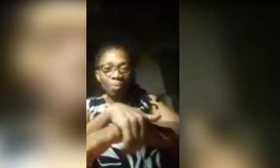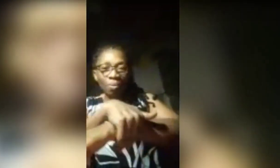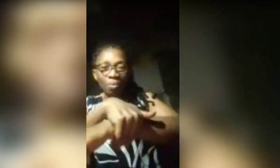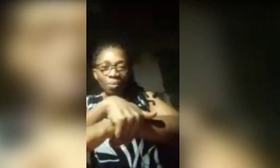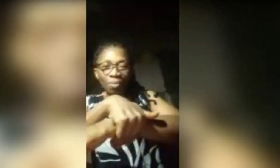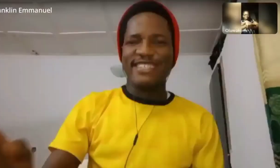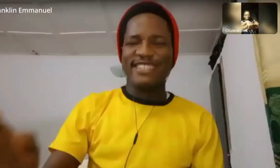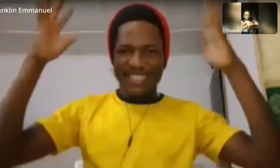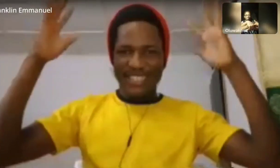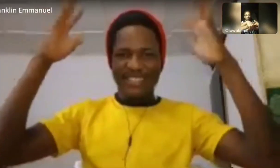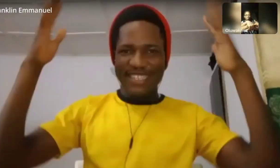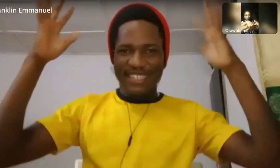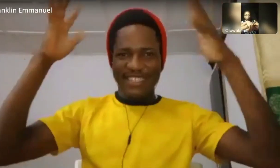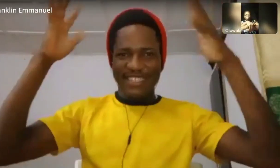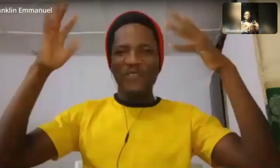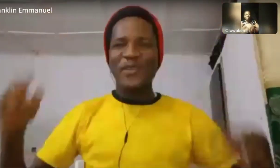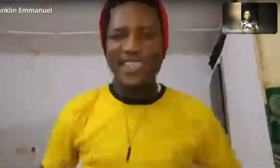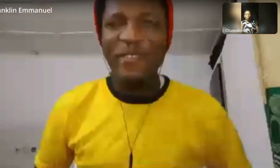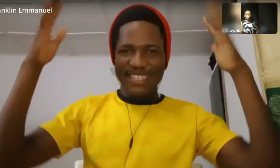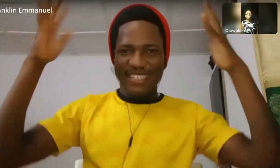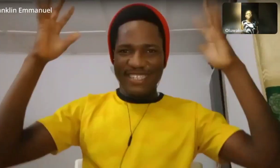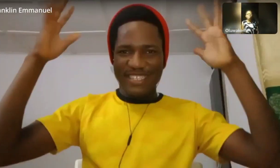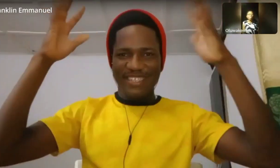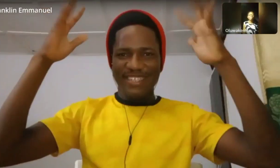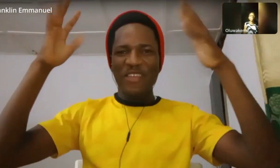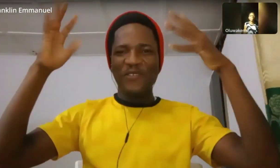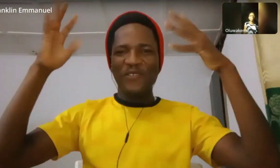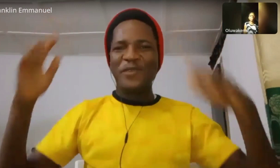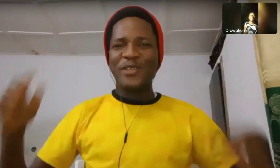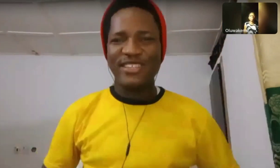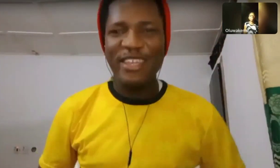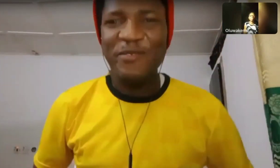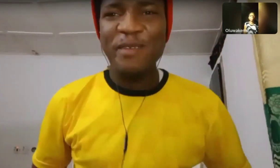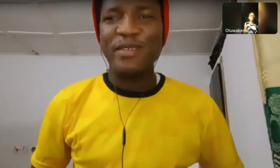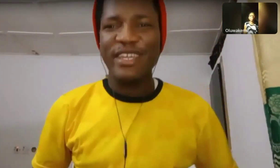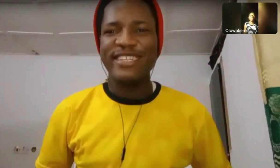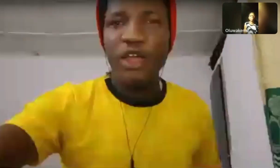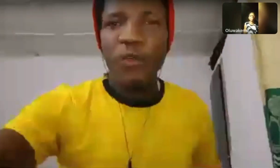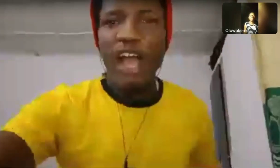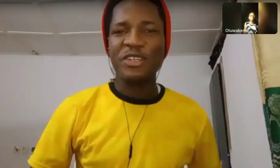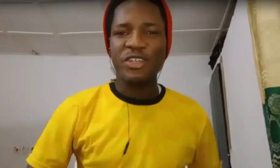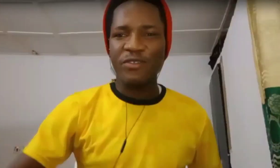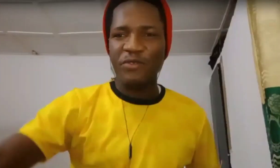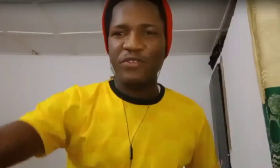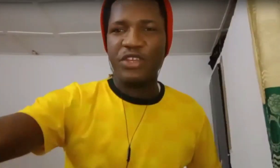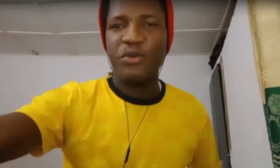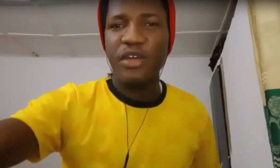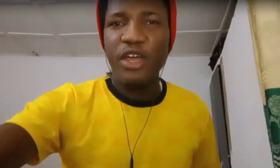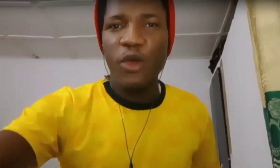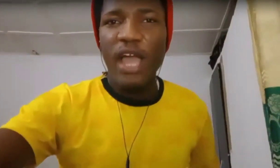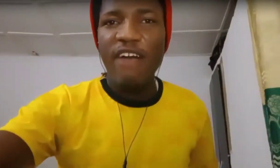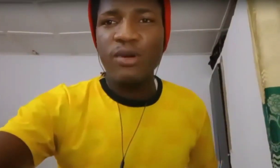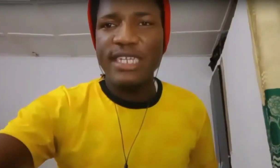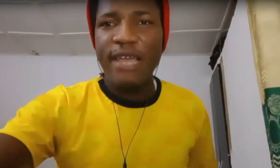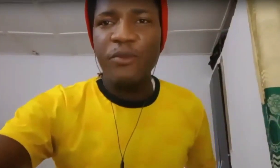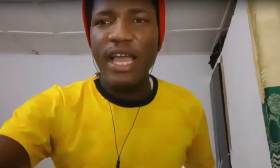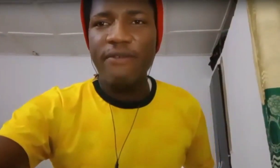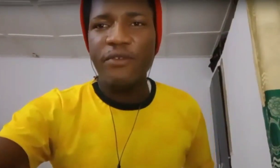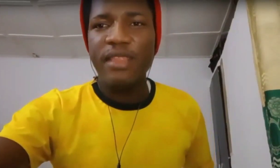it. Thank you very much. That was excellent. You can turn off your video. We have more time. We have from now till 8:25 until